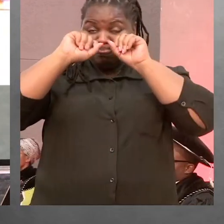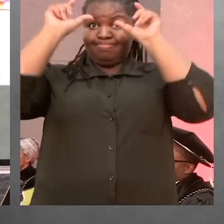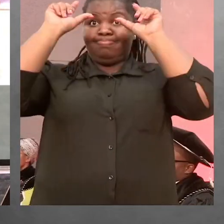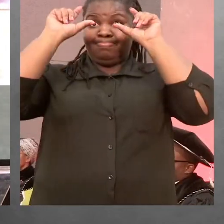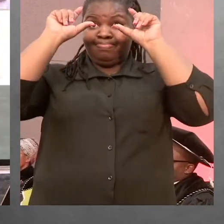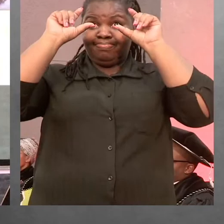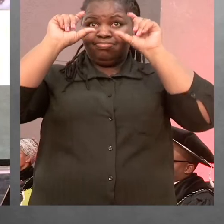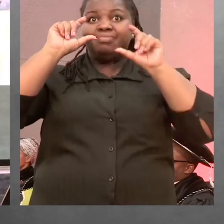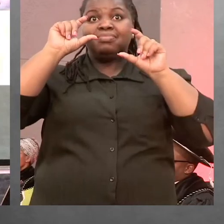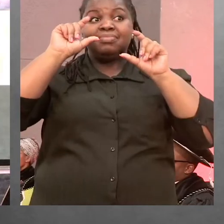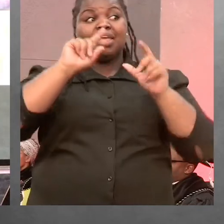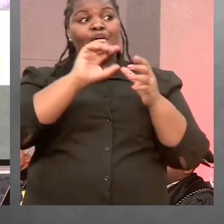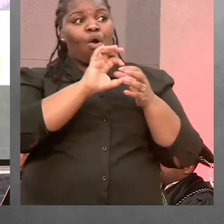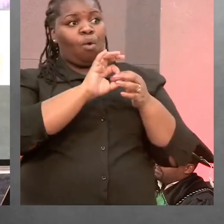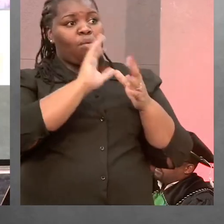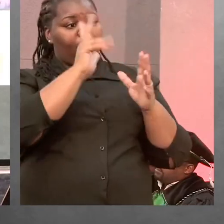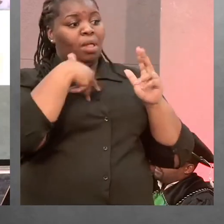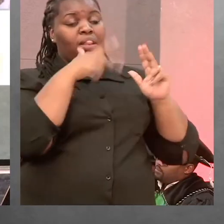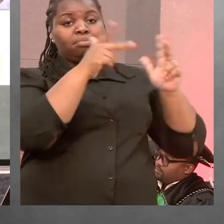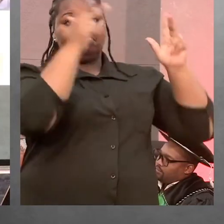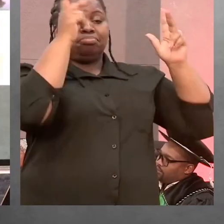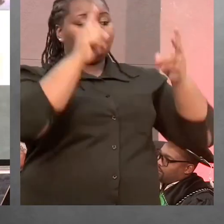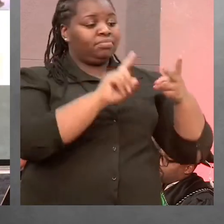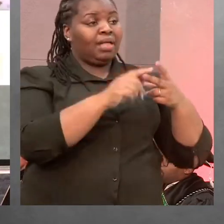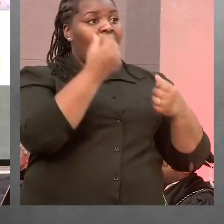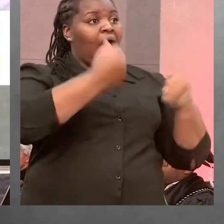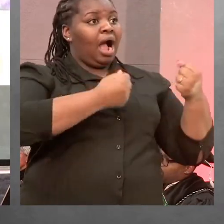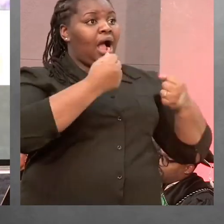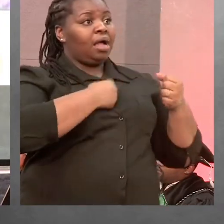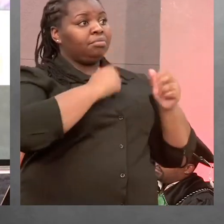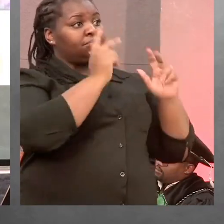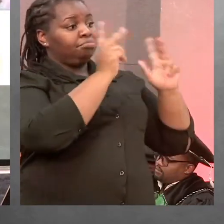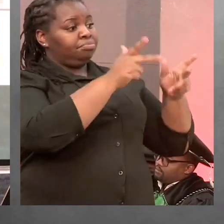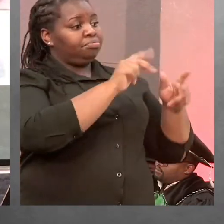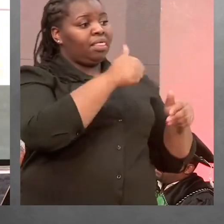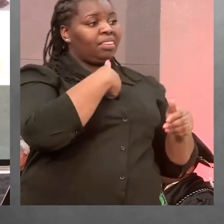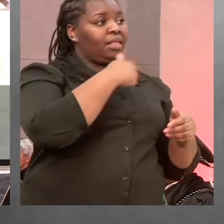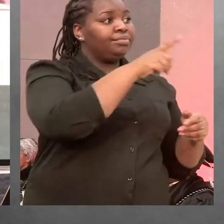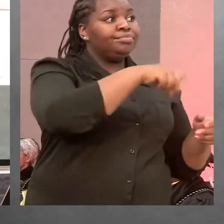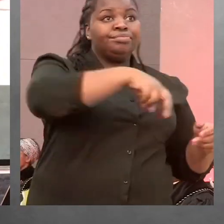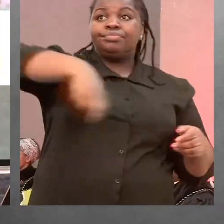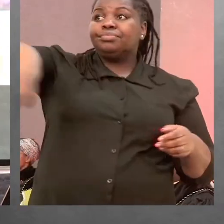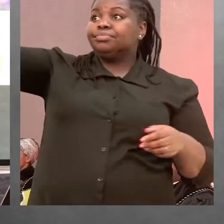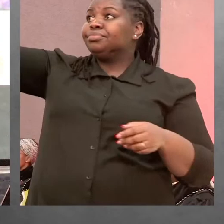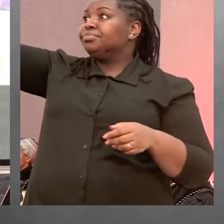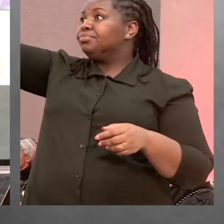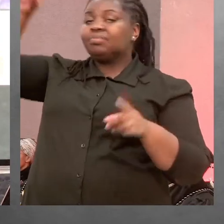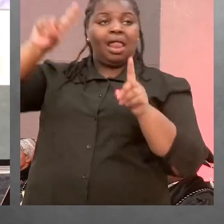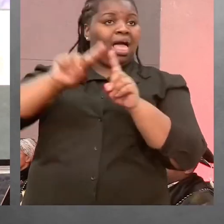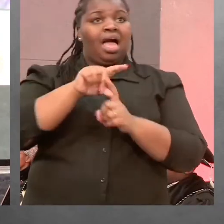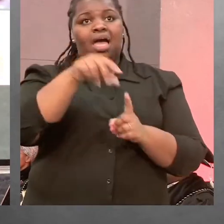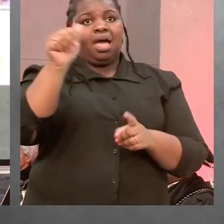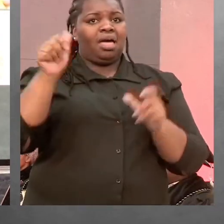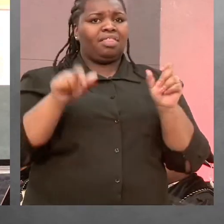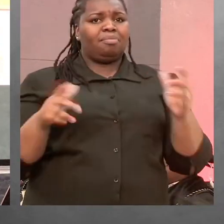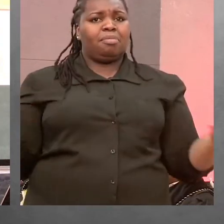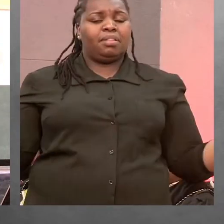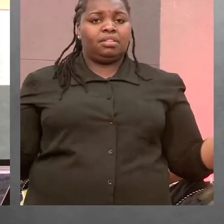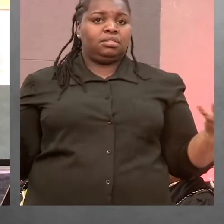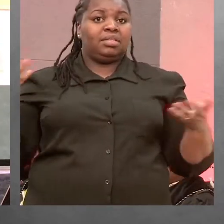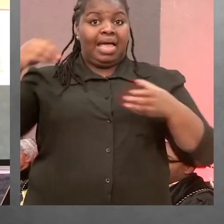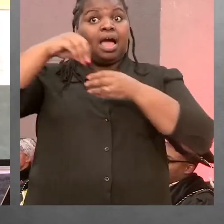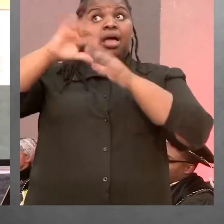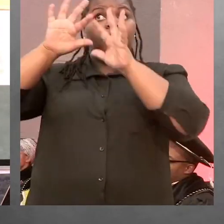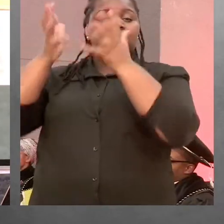going to leave those beautiful homes and those beautiful cars behind and be all over the world like everybody else in the